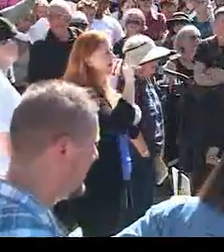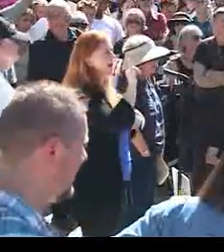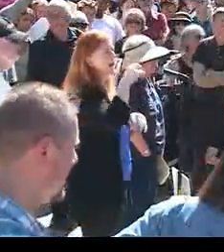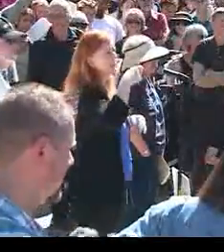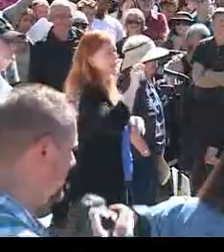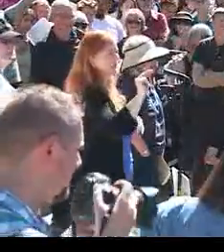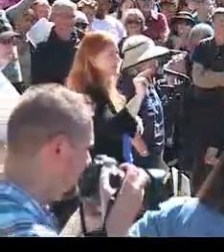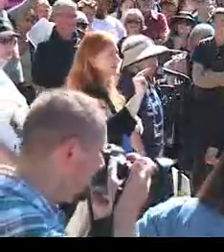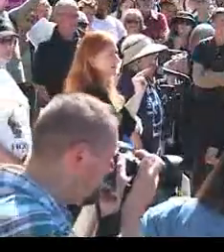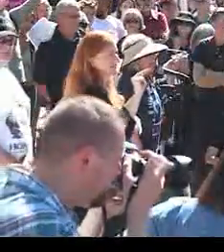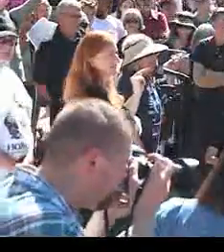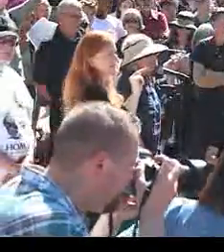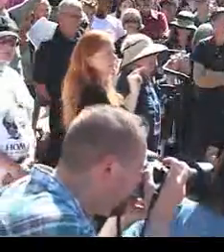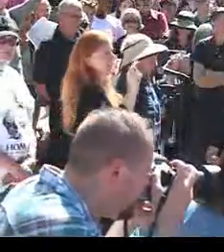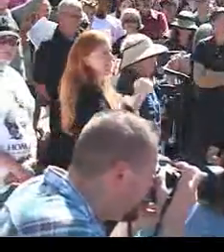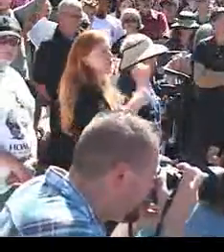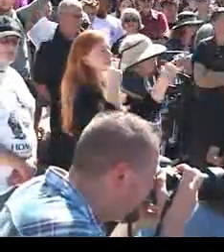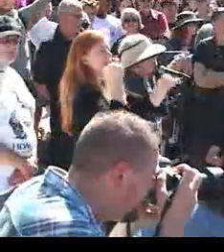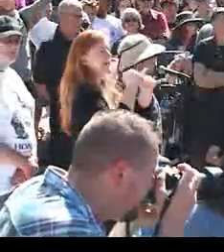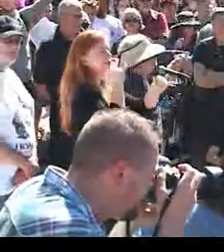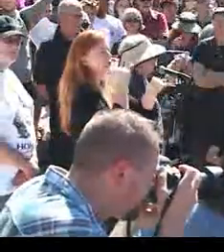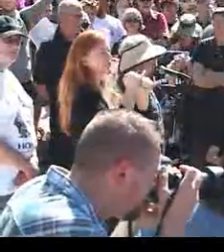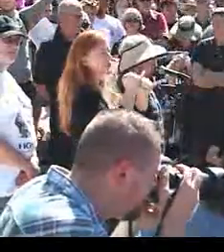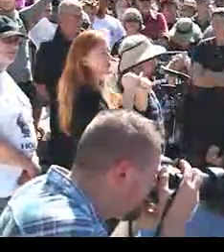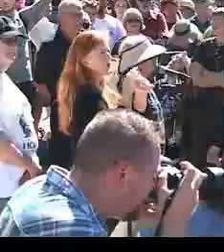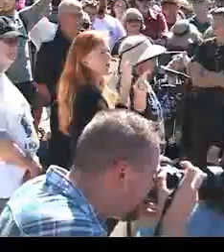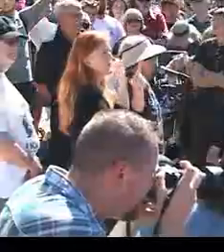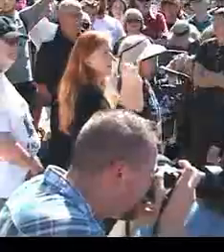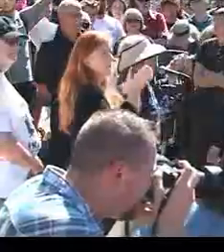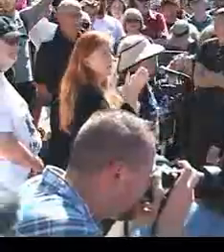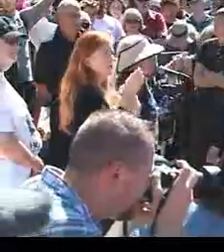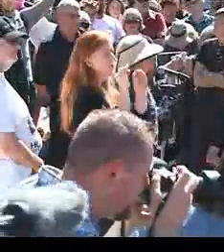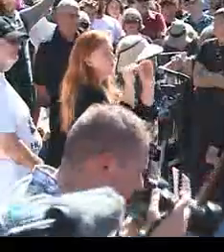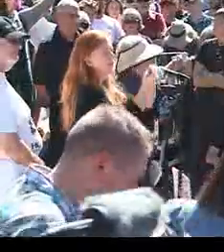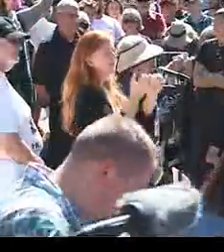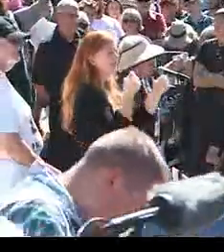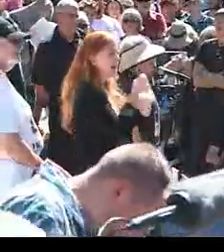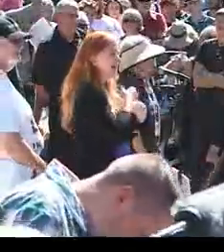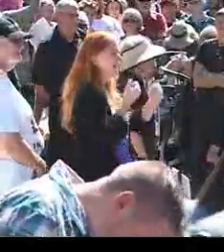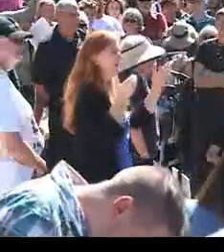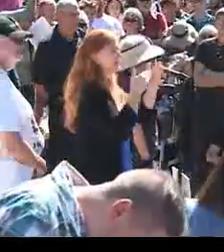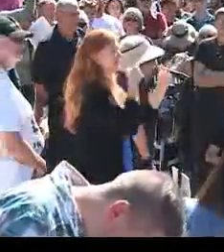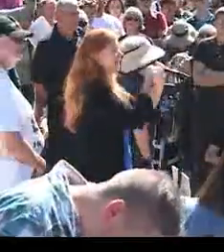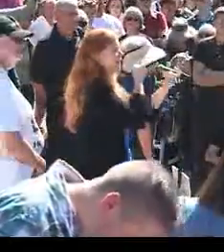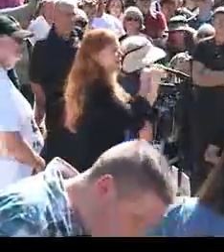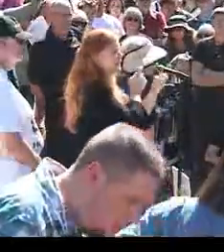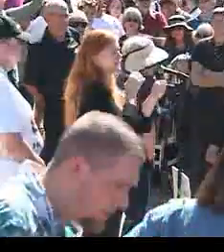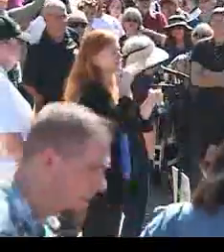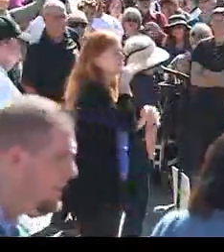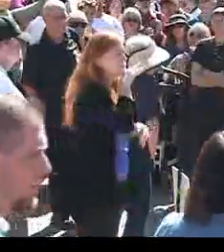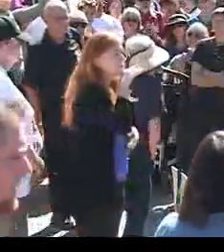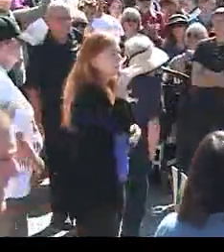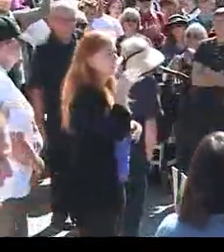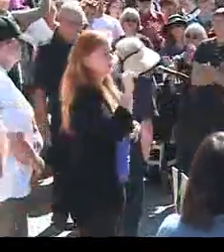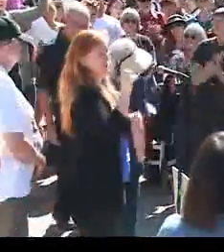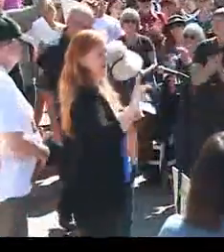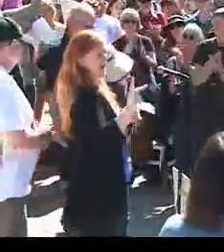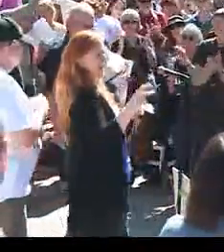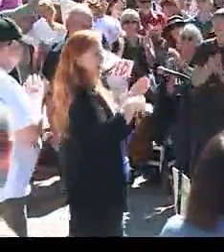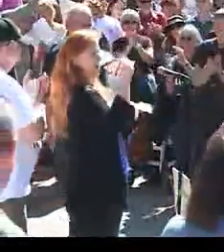rights organization. It's fighting toxic pollution. And here is Jack, out of the